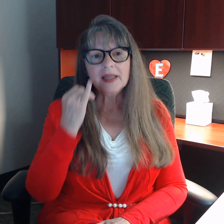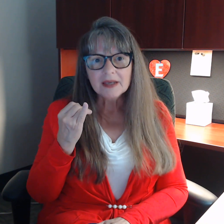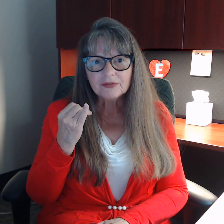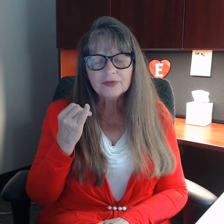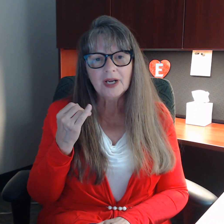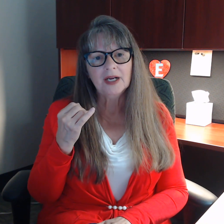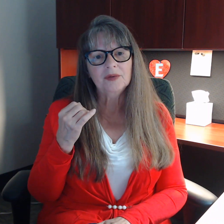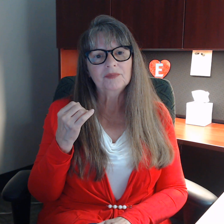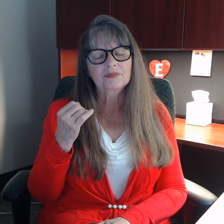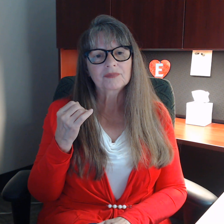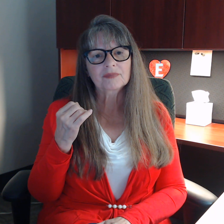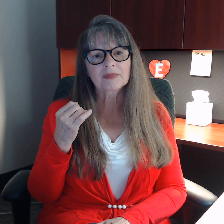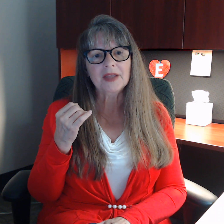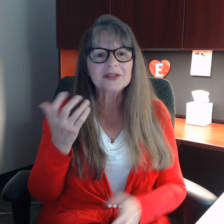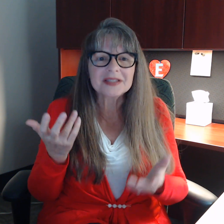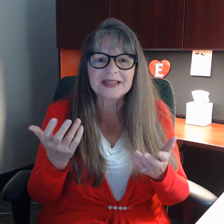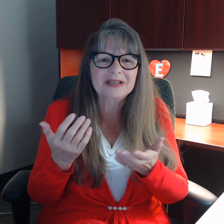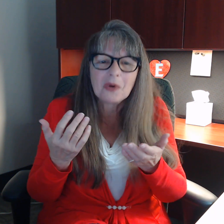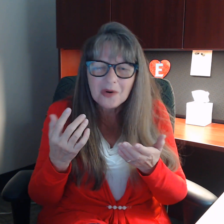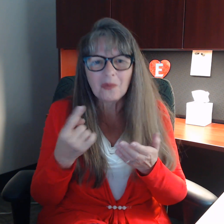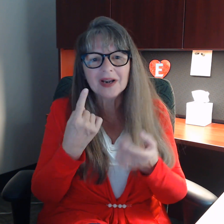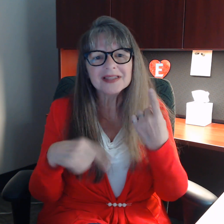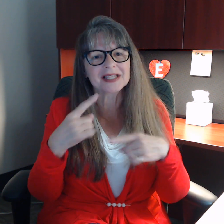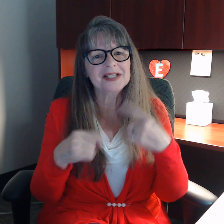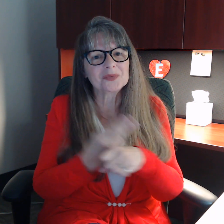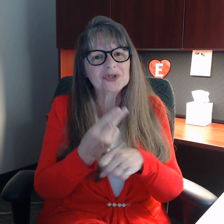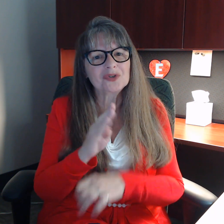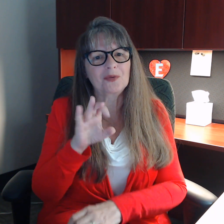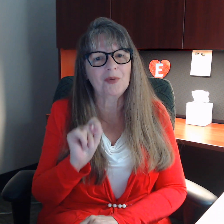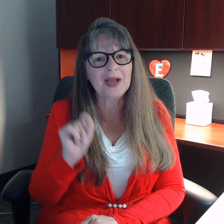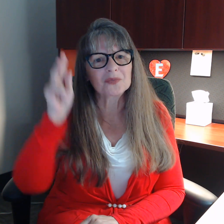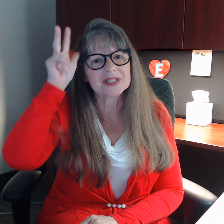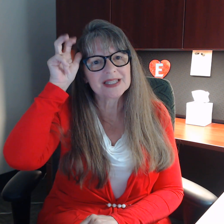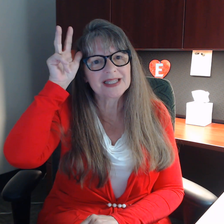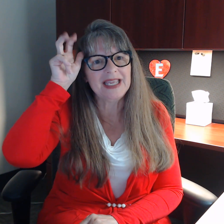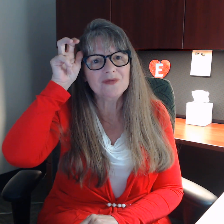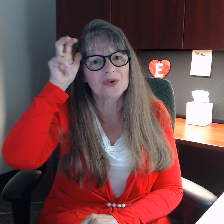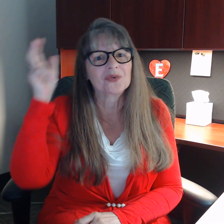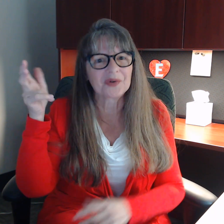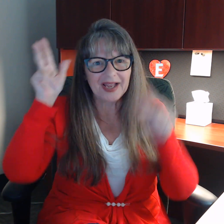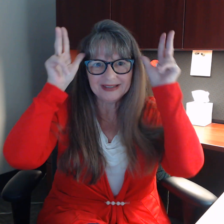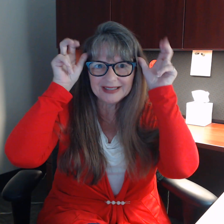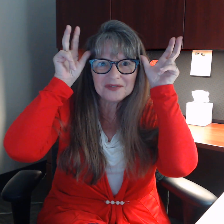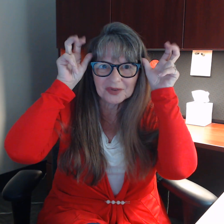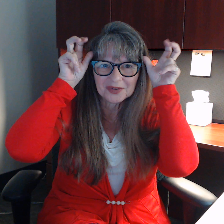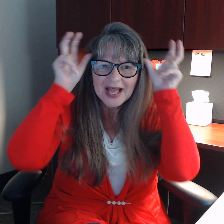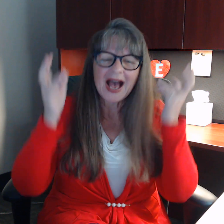if is one of the signs that was used for brat was evil, right? Evil. I don't